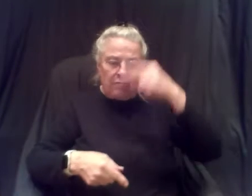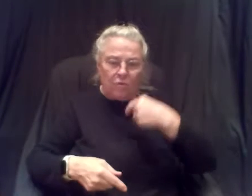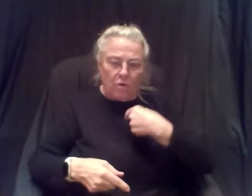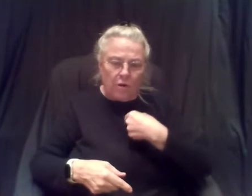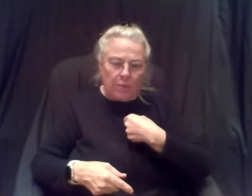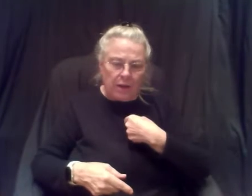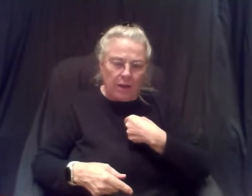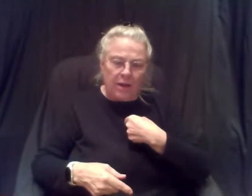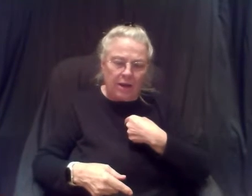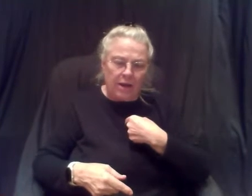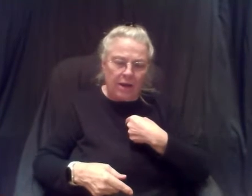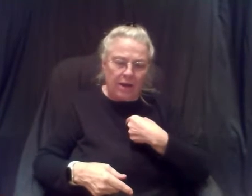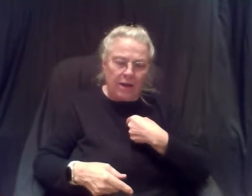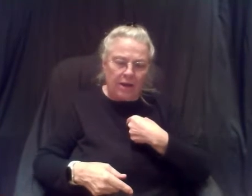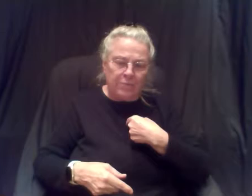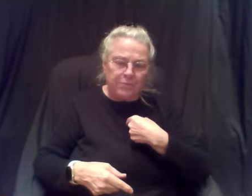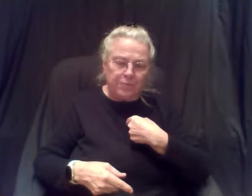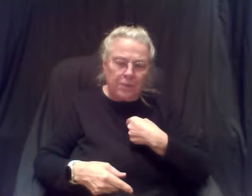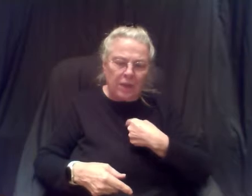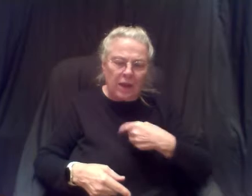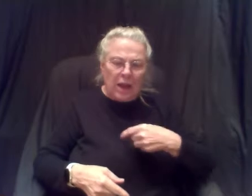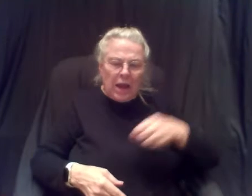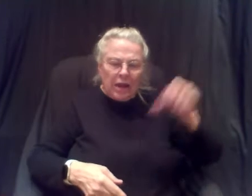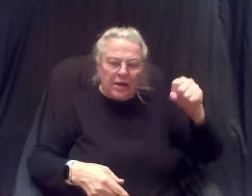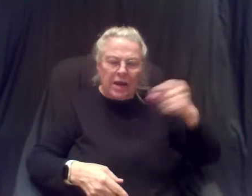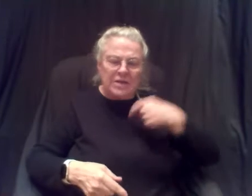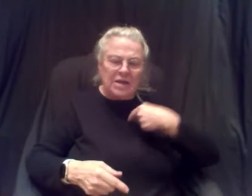for me. Yes, I